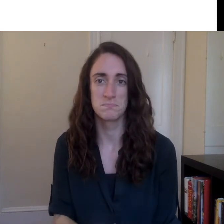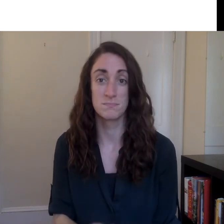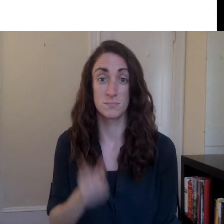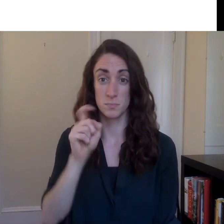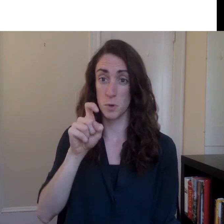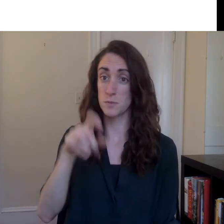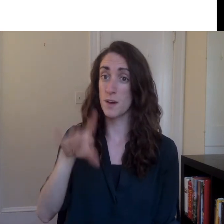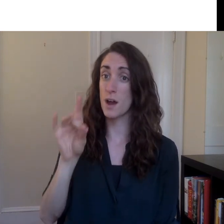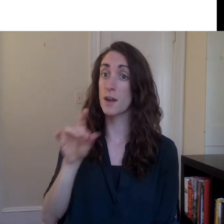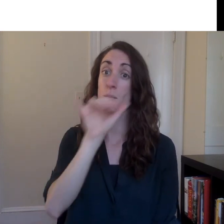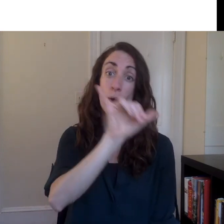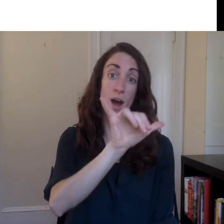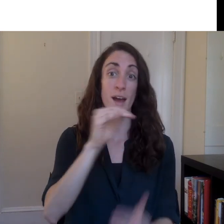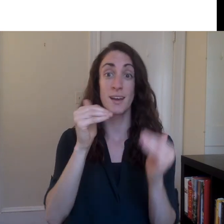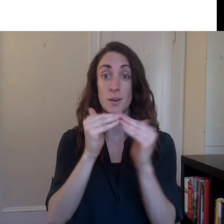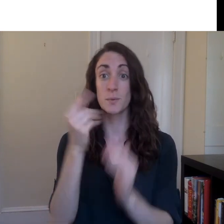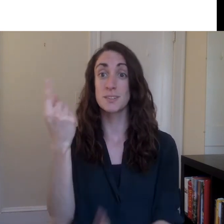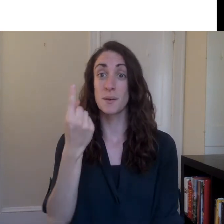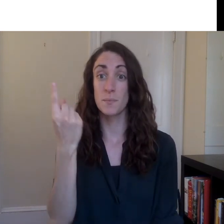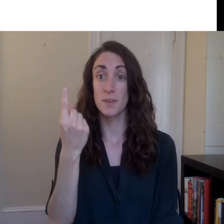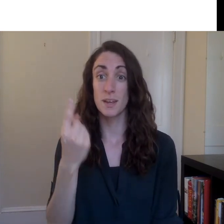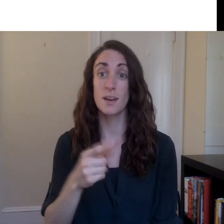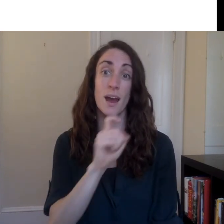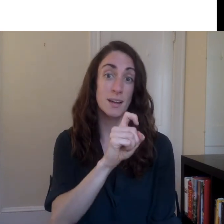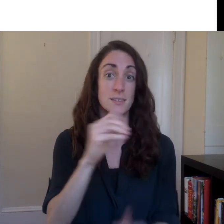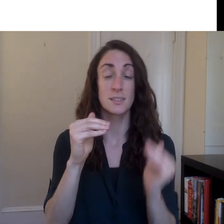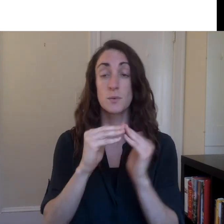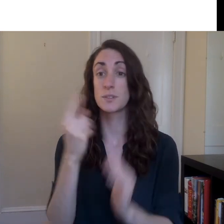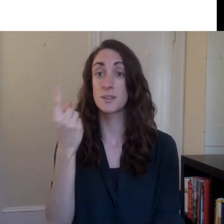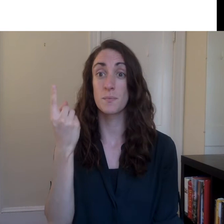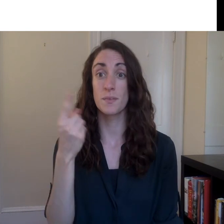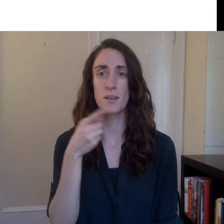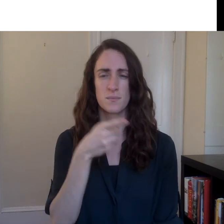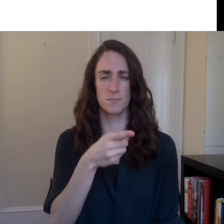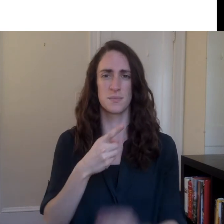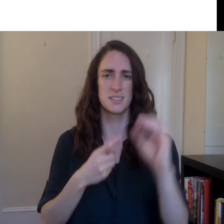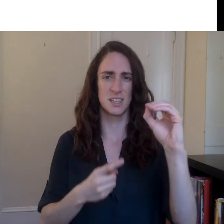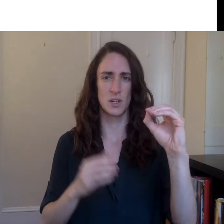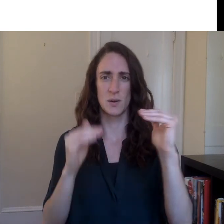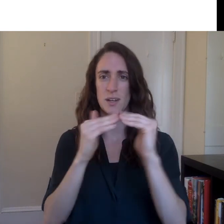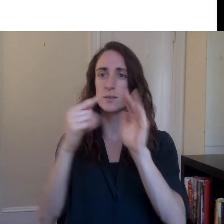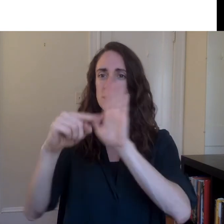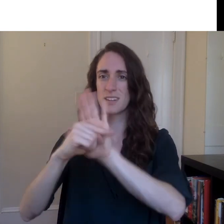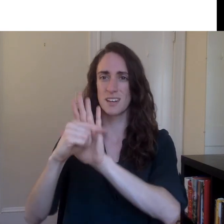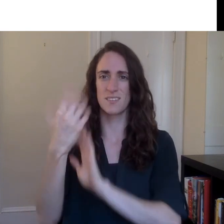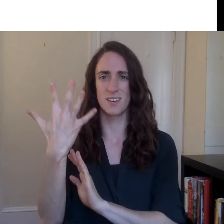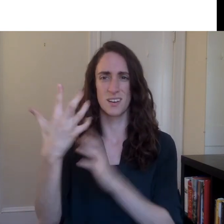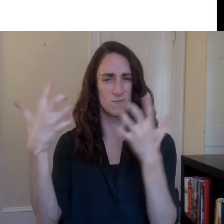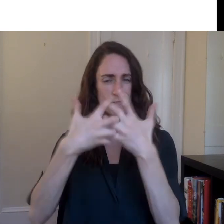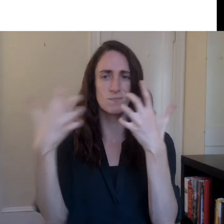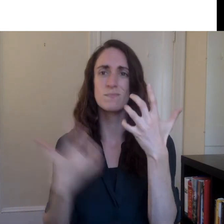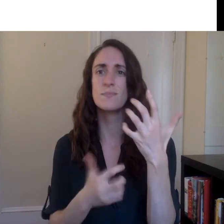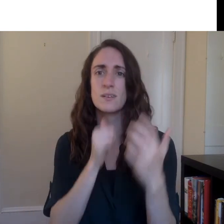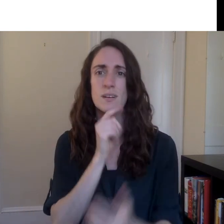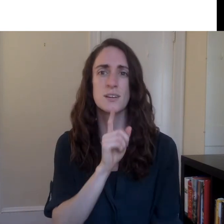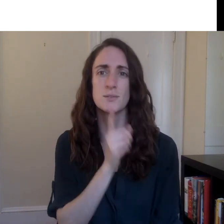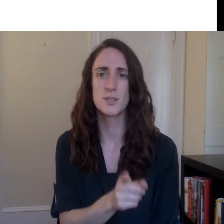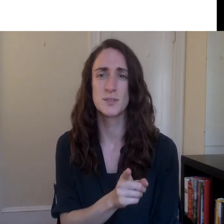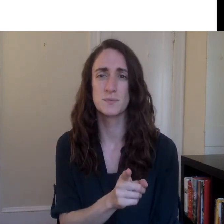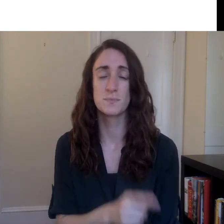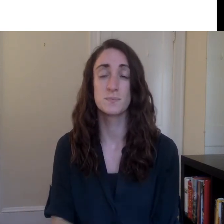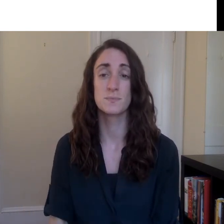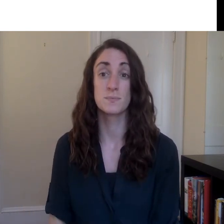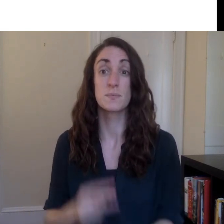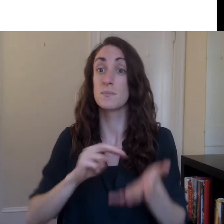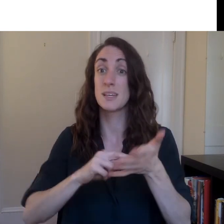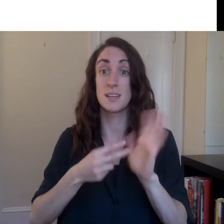Ideally, we would find y equals something or x equals something, but instead we have 0 equals negative 5, which is a false statement. If